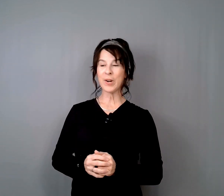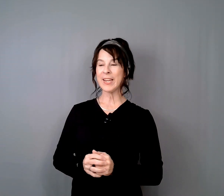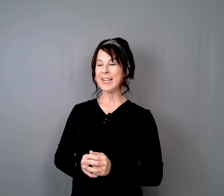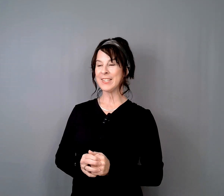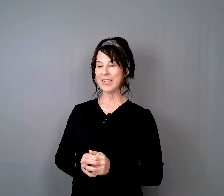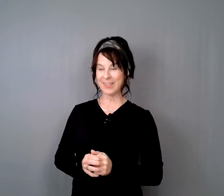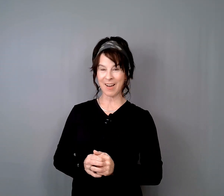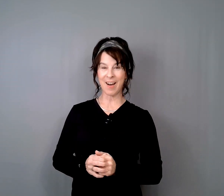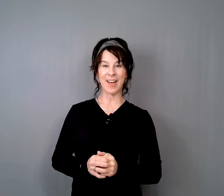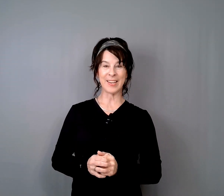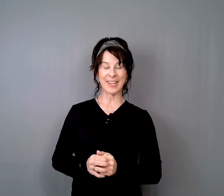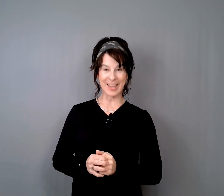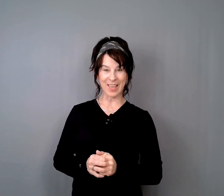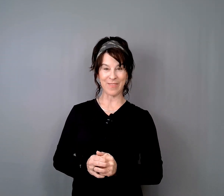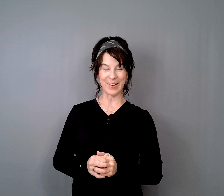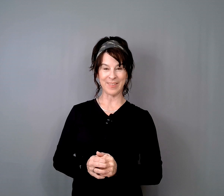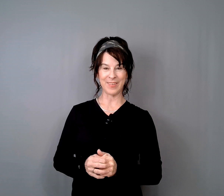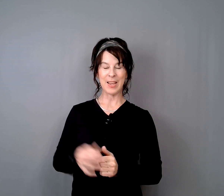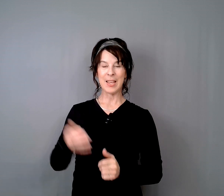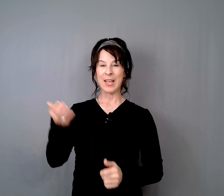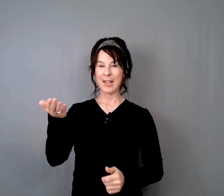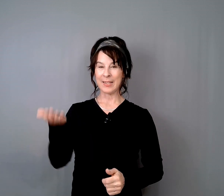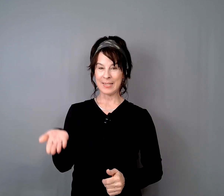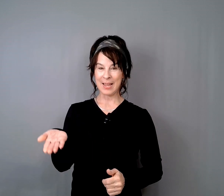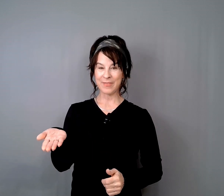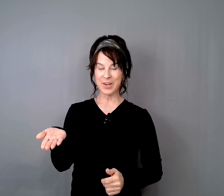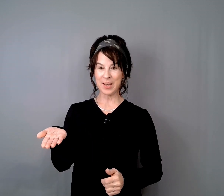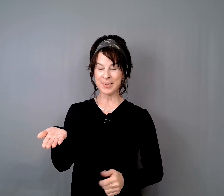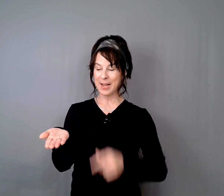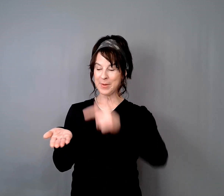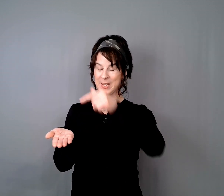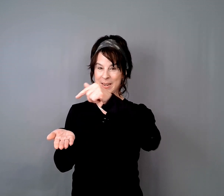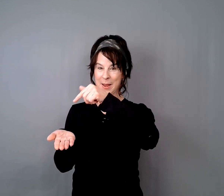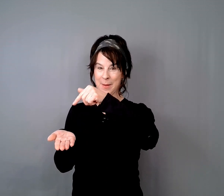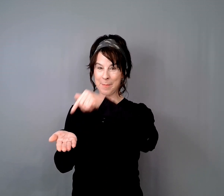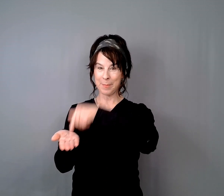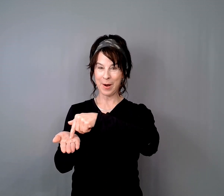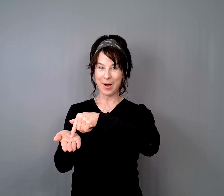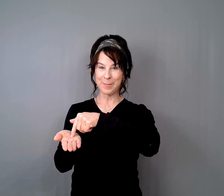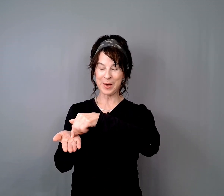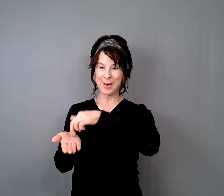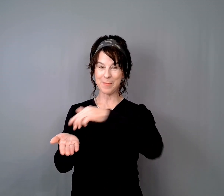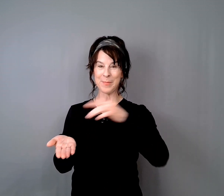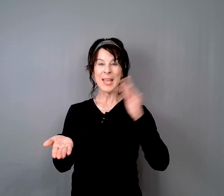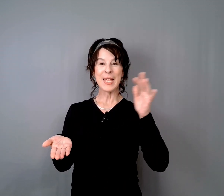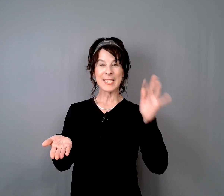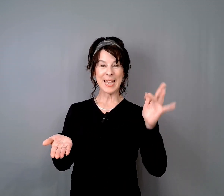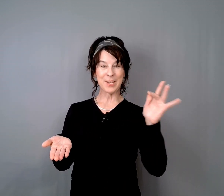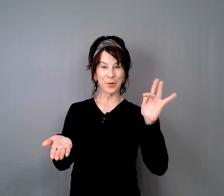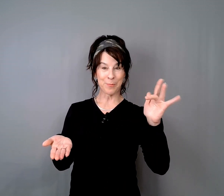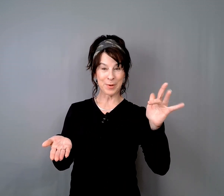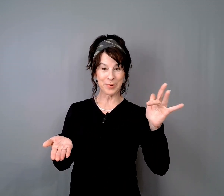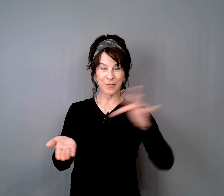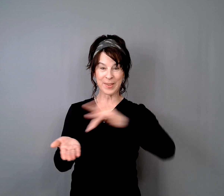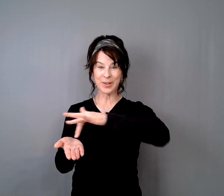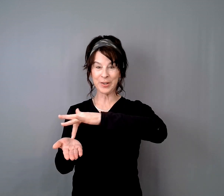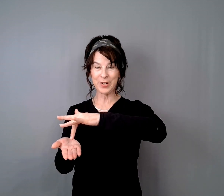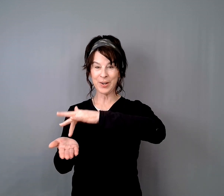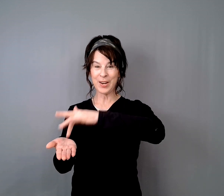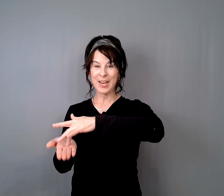Glory to God in heaven. Left non-dominant, palm up. Take your middle finger